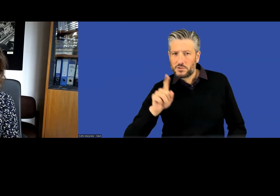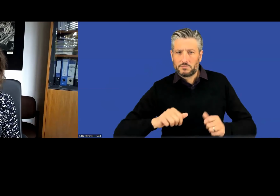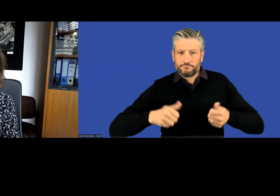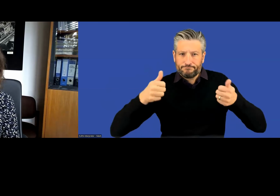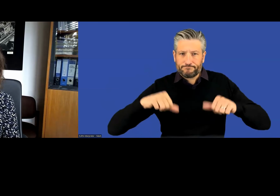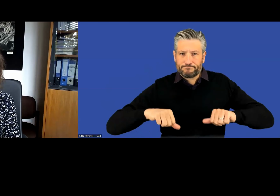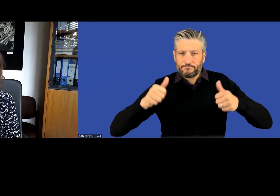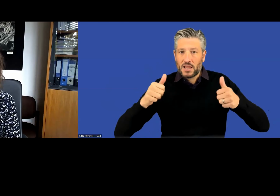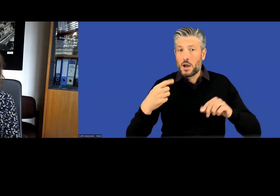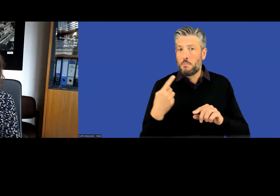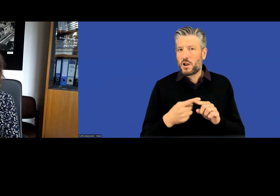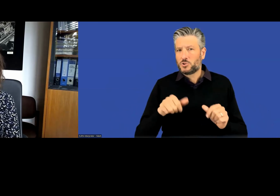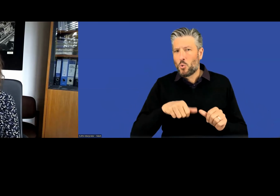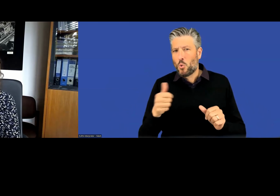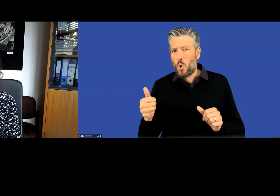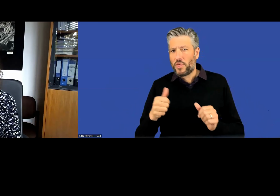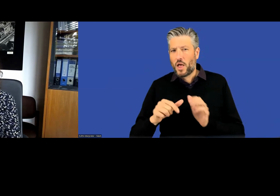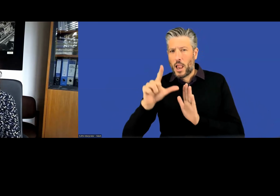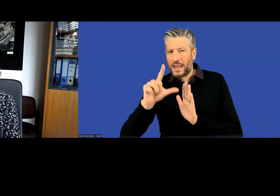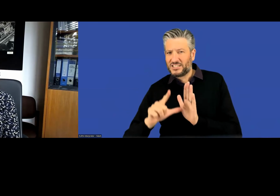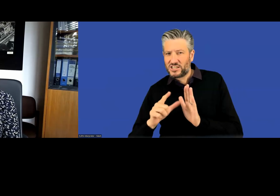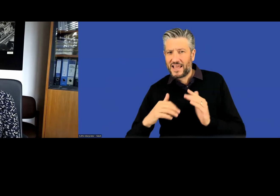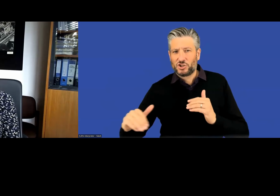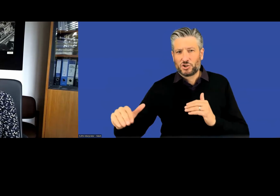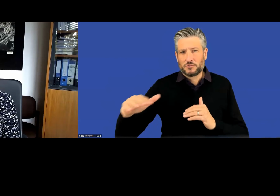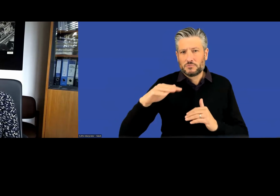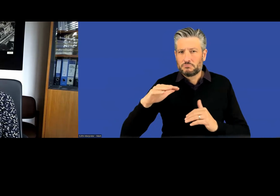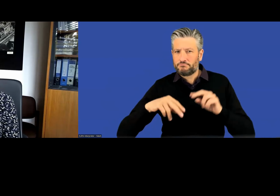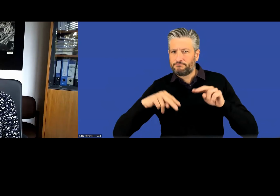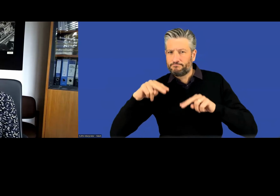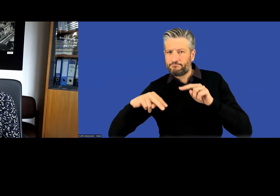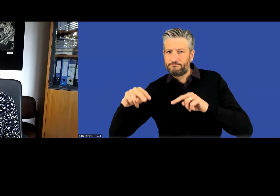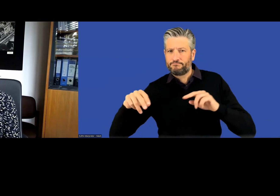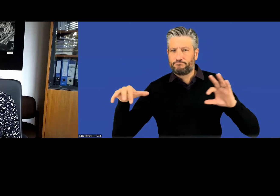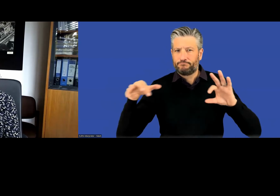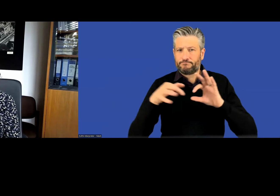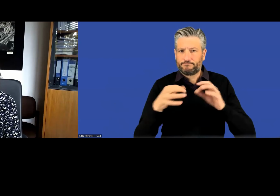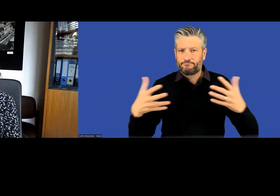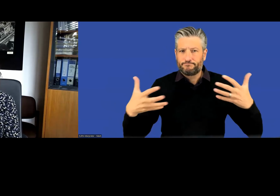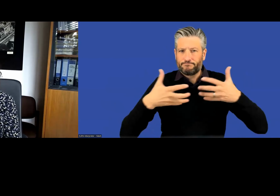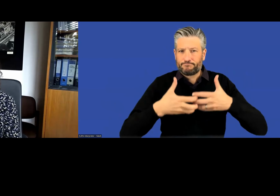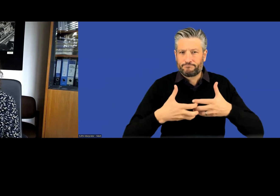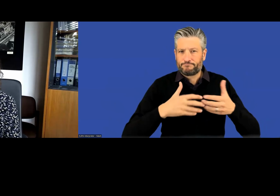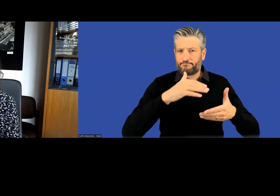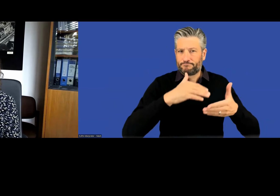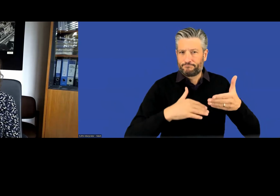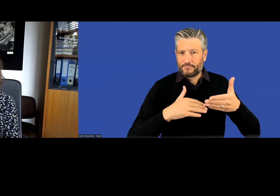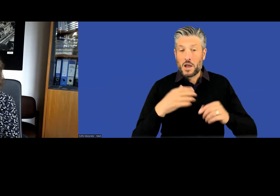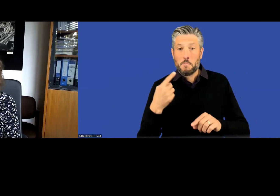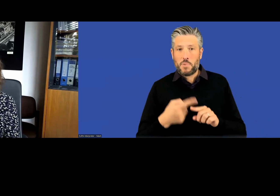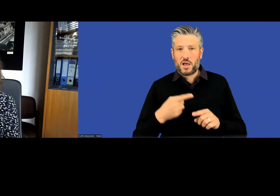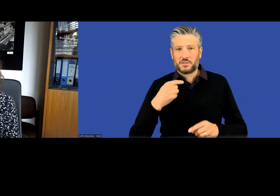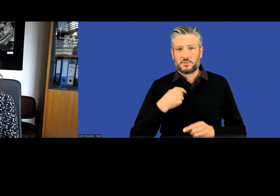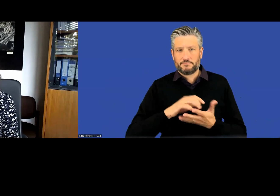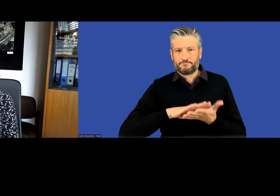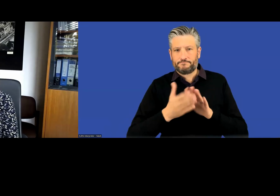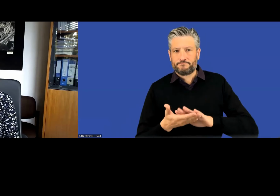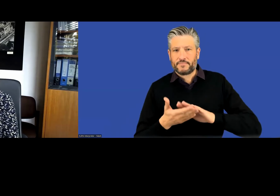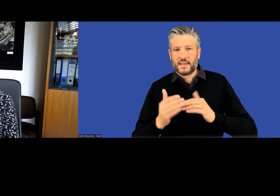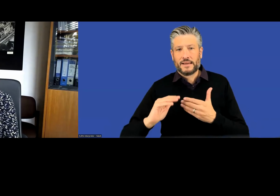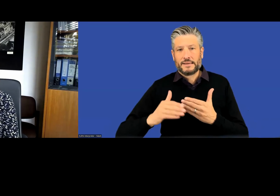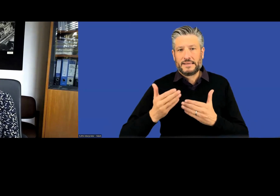of our public consultation into that, for the first time, we, the Commission, used an easy-to-read format of questionnaire in all 24